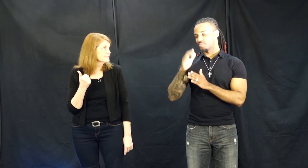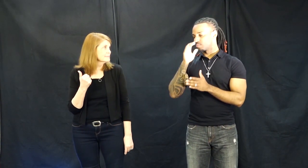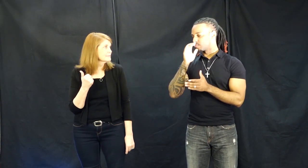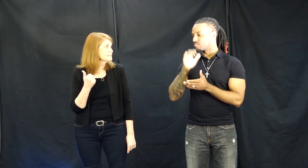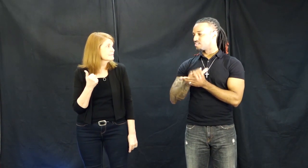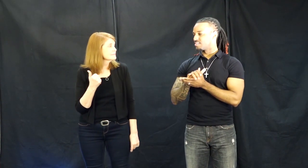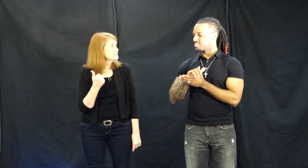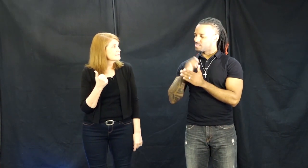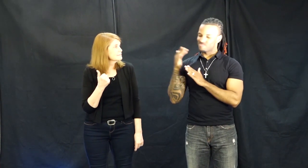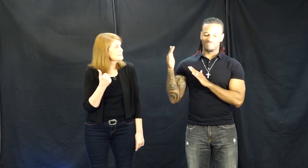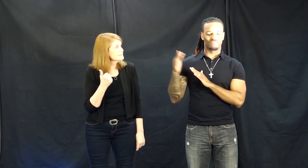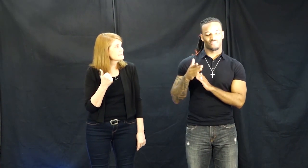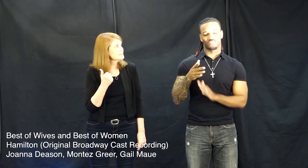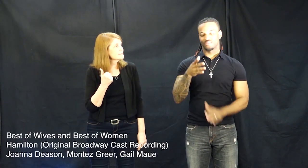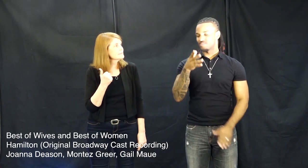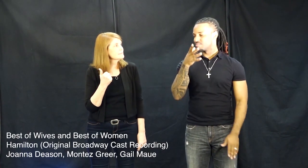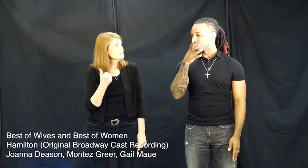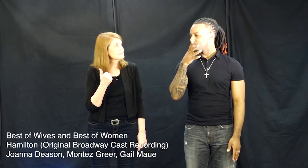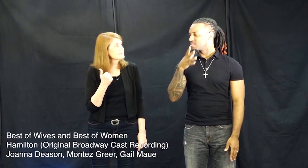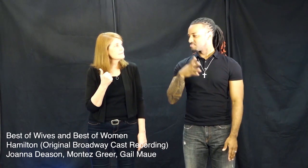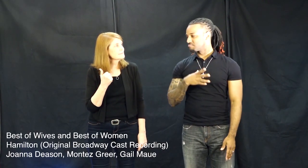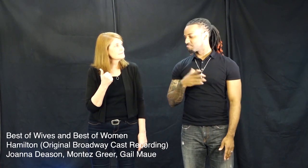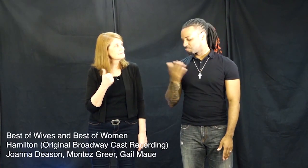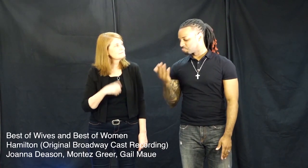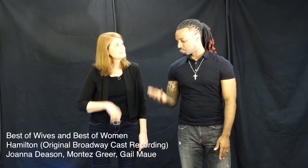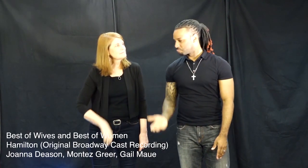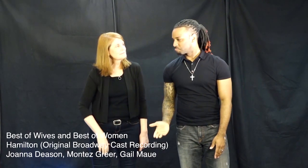best of wives and best of women.